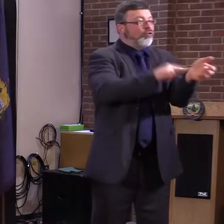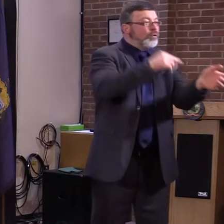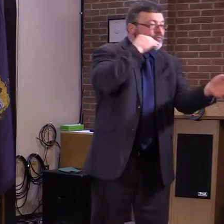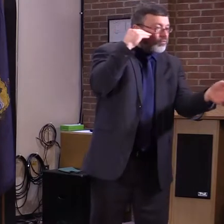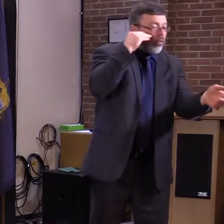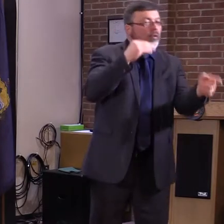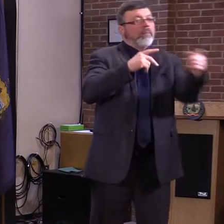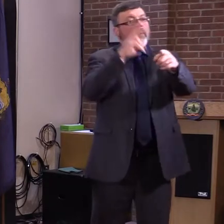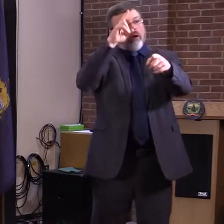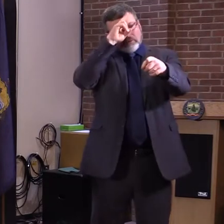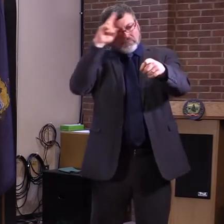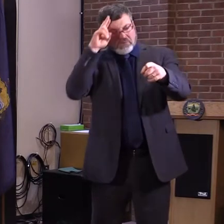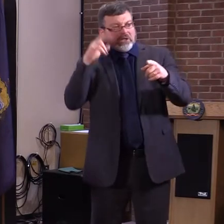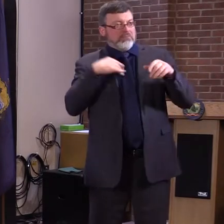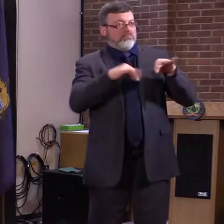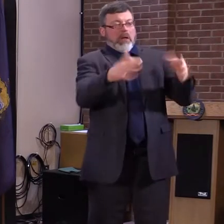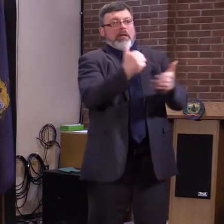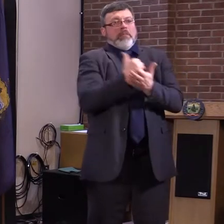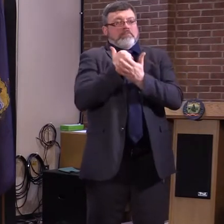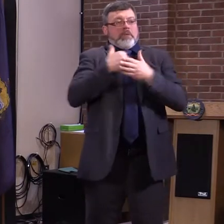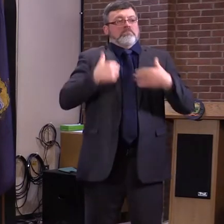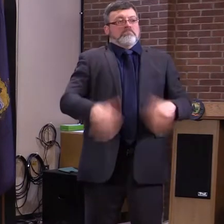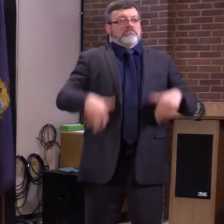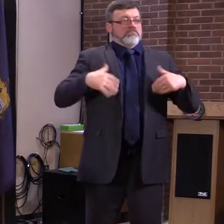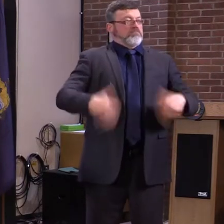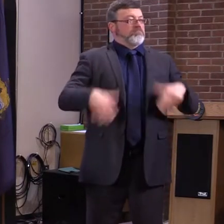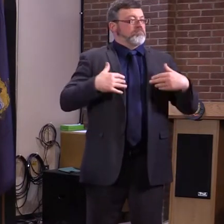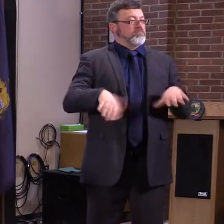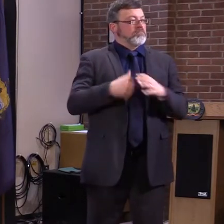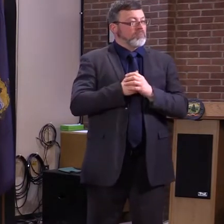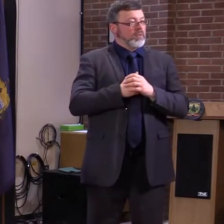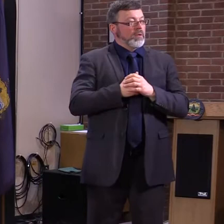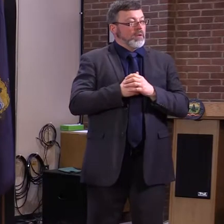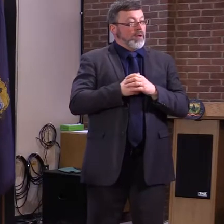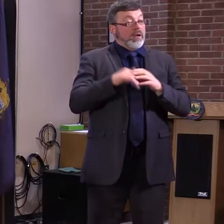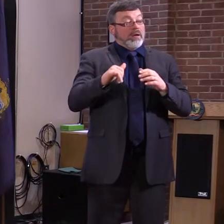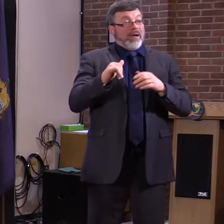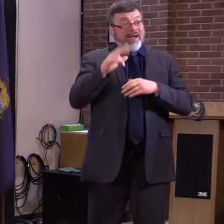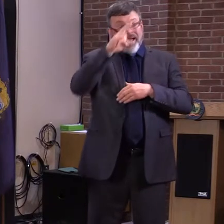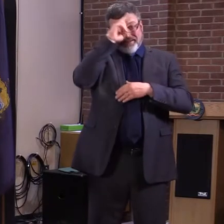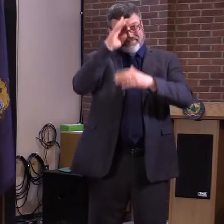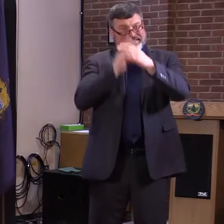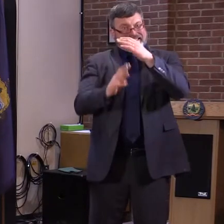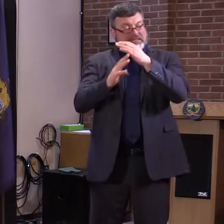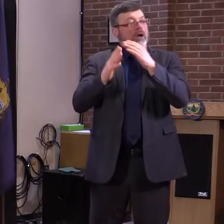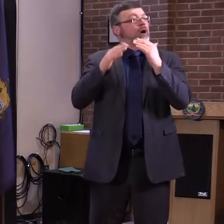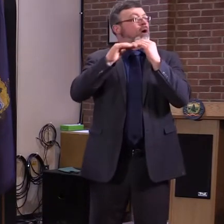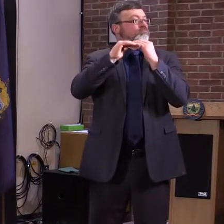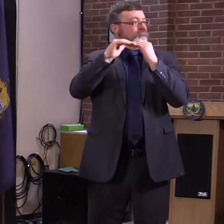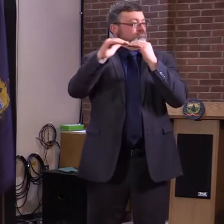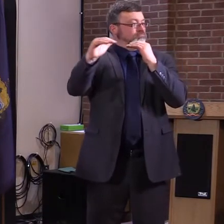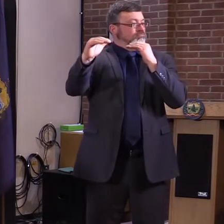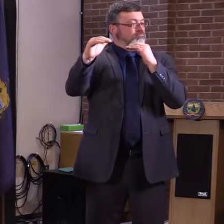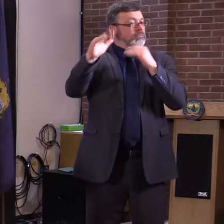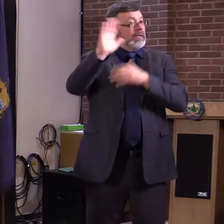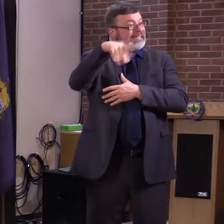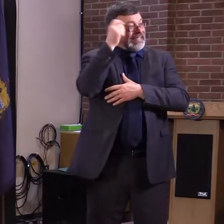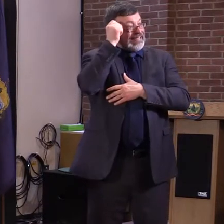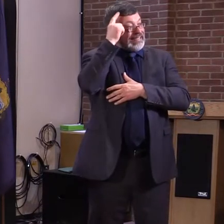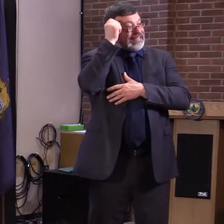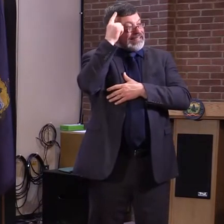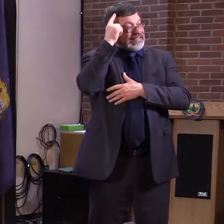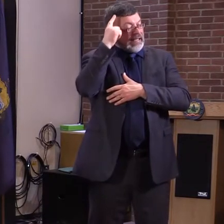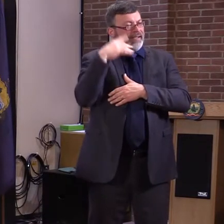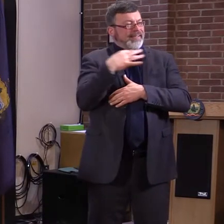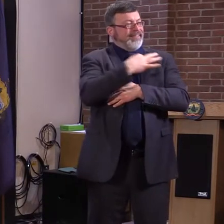While hospital numbers are stabilizing, I want to be clear, the staff in our hospitals and across our healthcare system are still